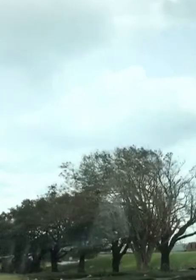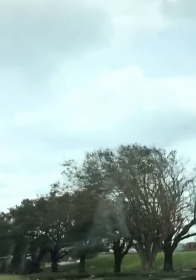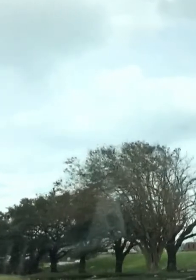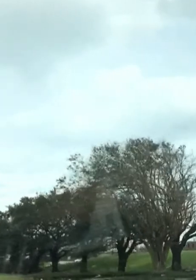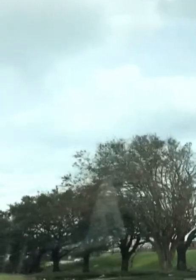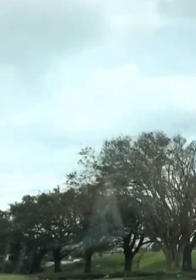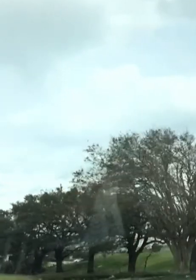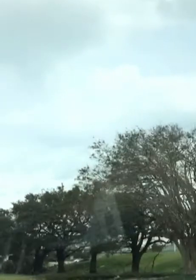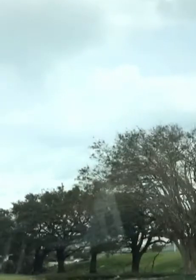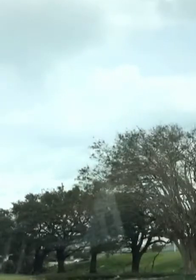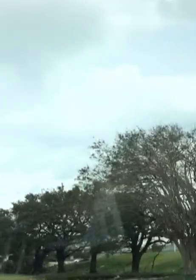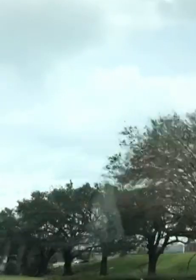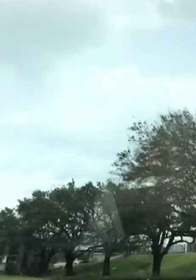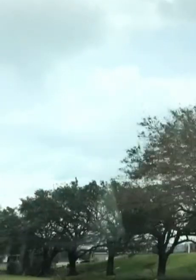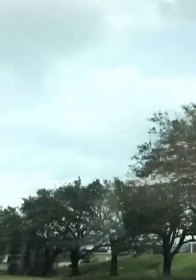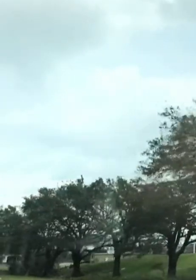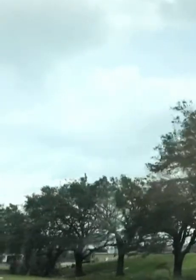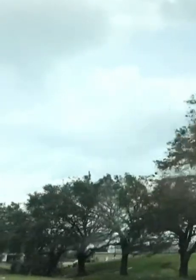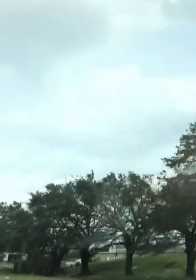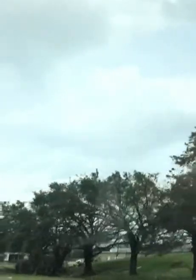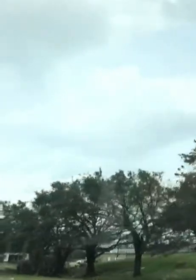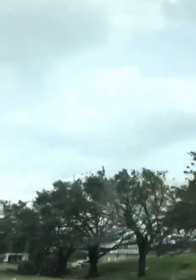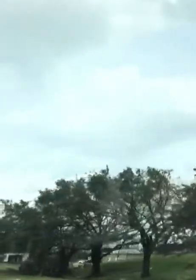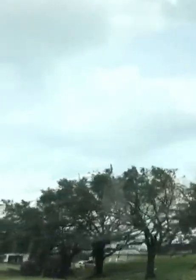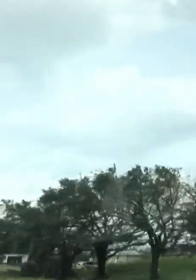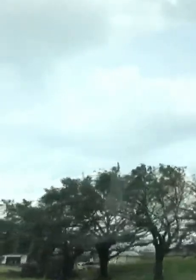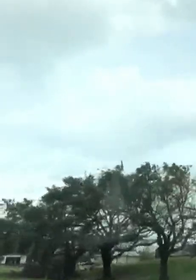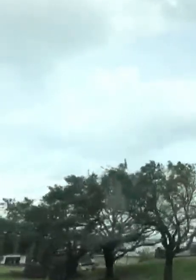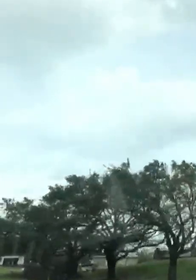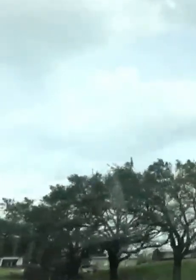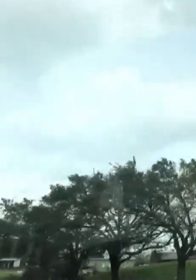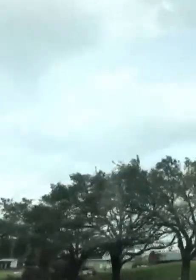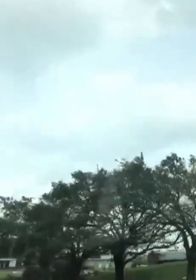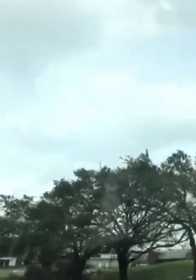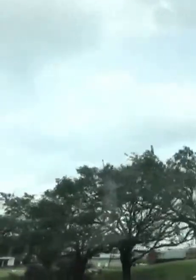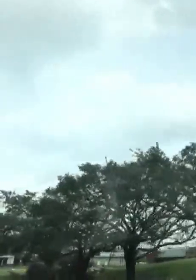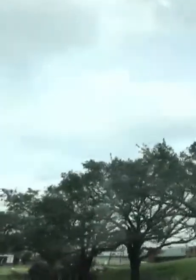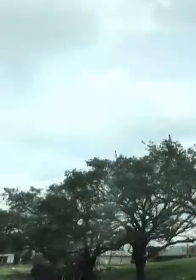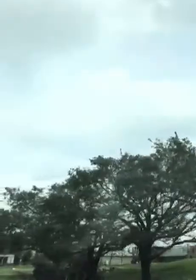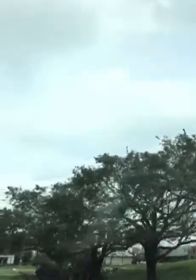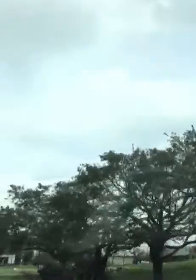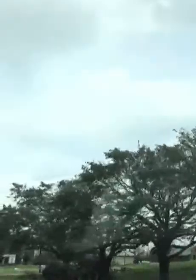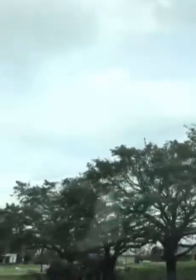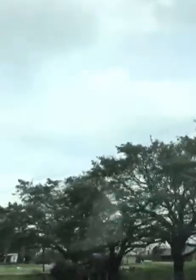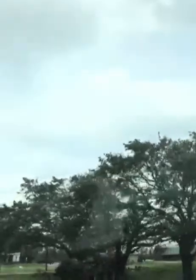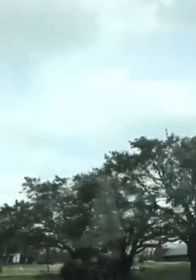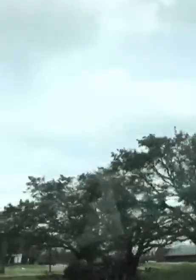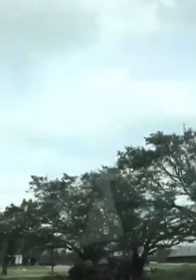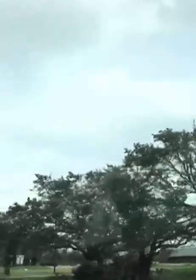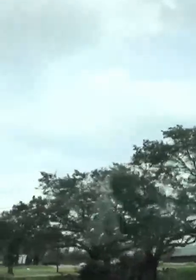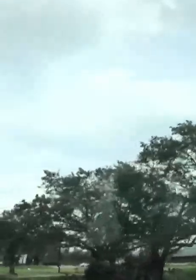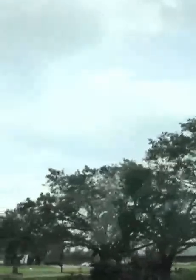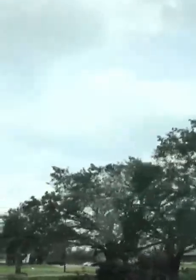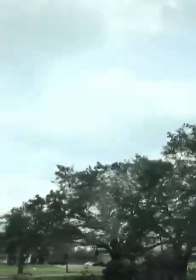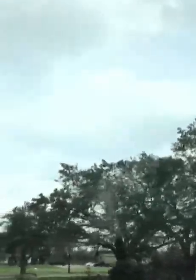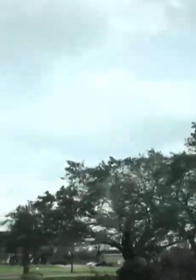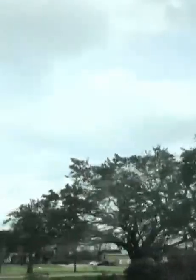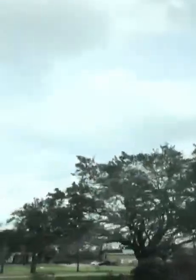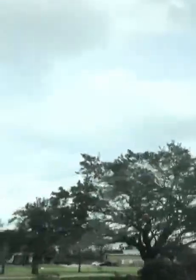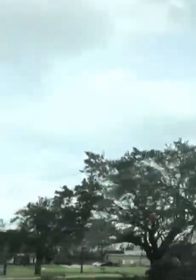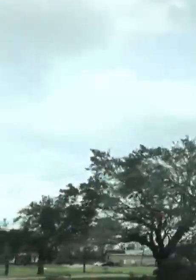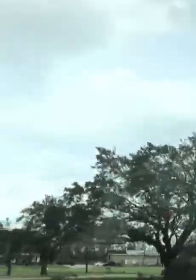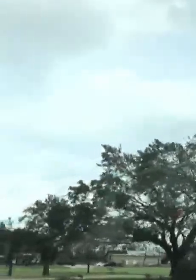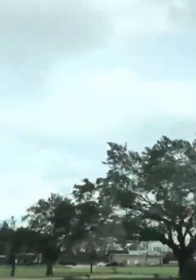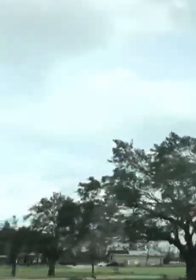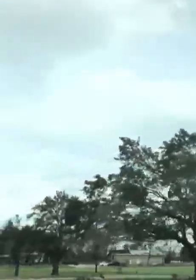And generally speaking, I think people think this is a lot better than what they expected with the predicted storm surge that was coming. Yeah,